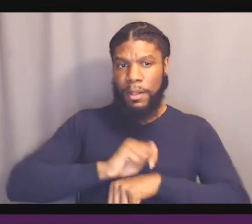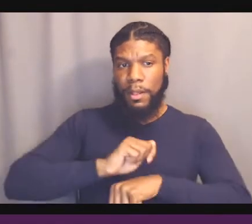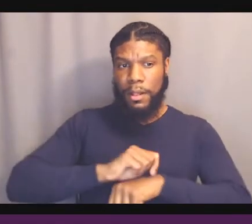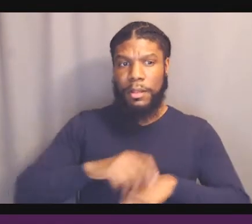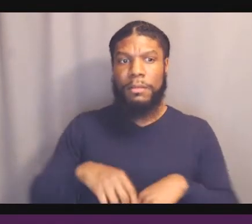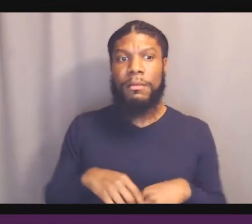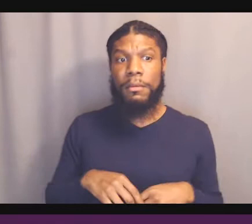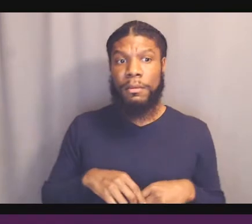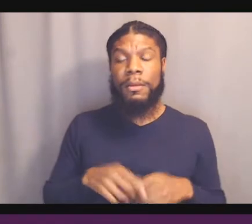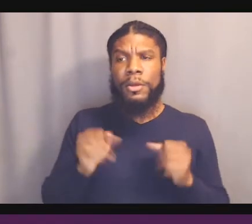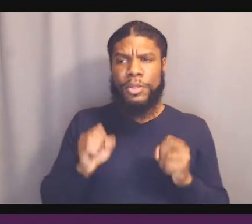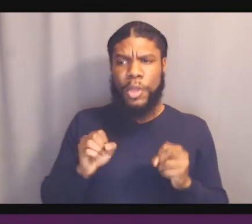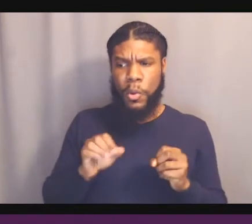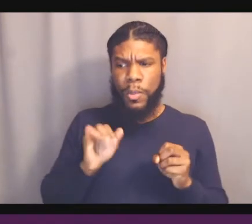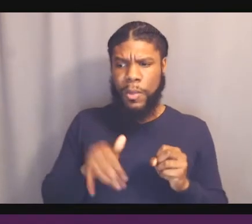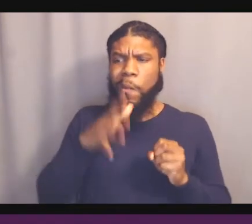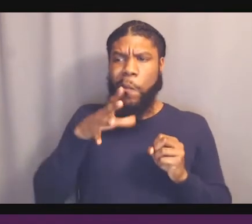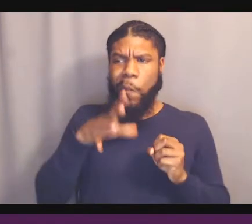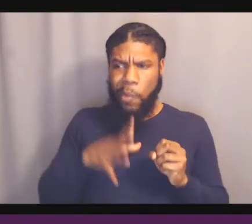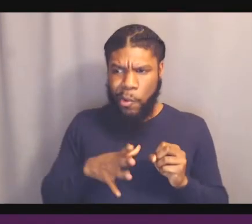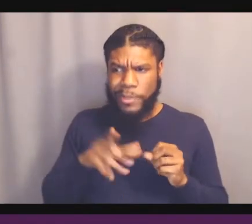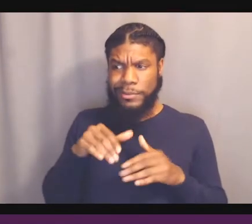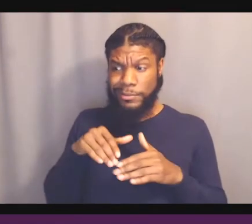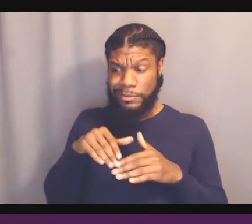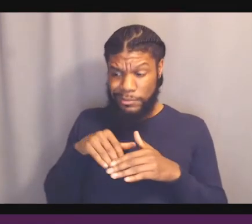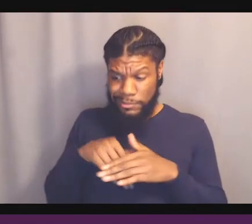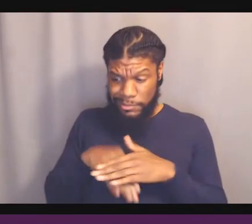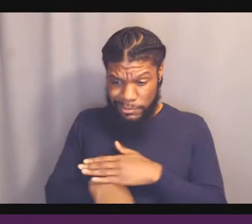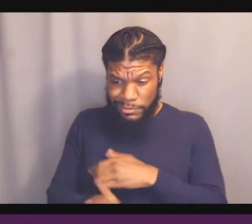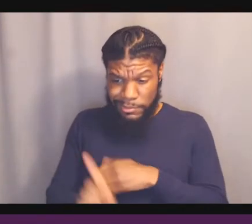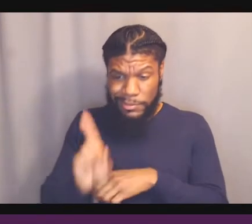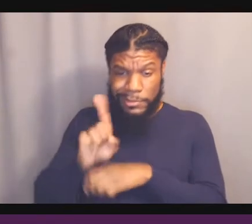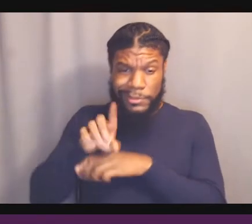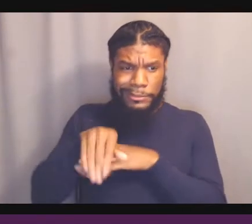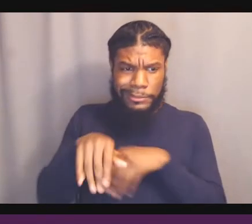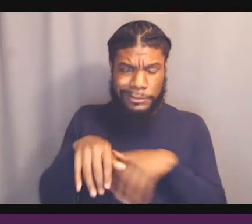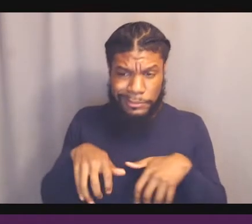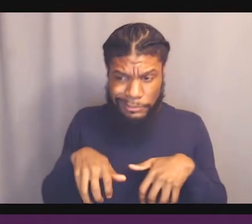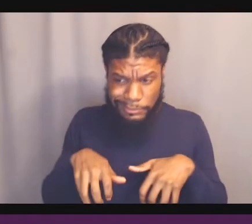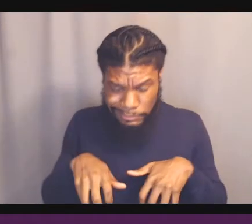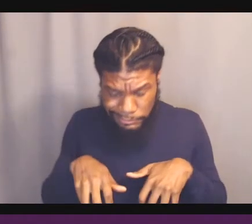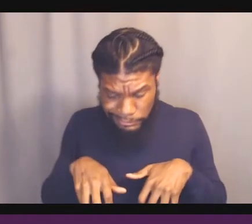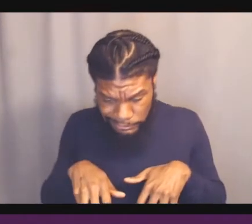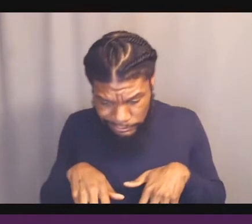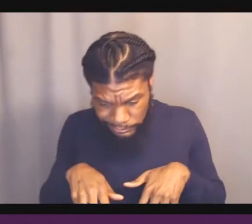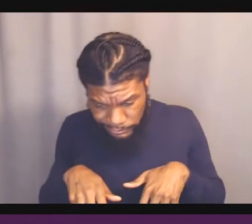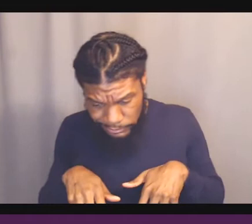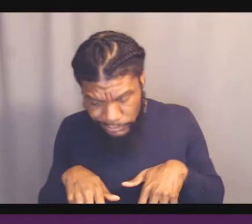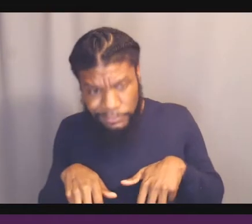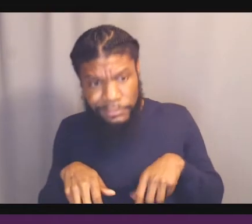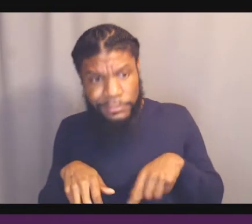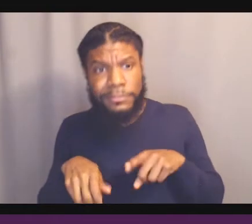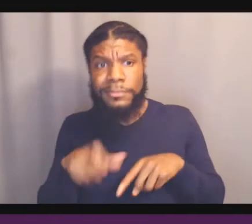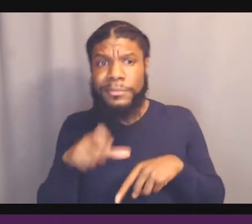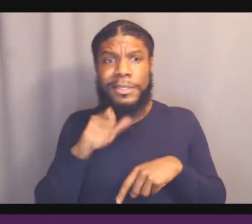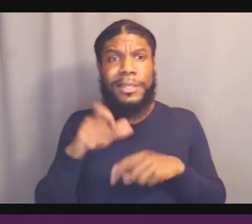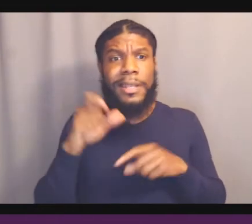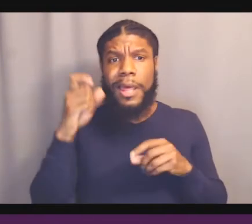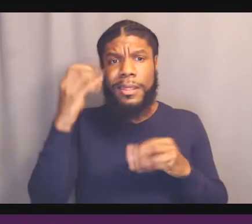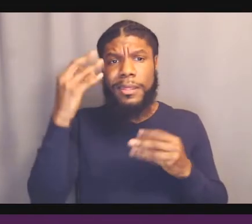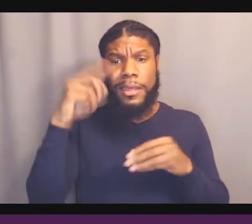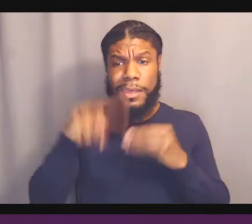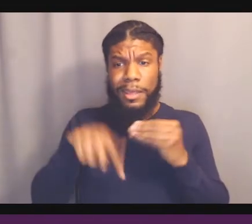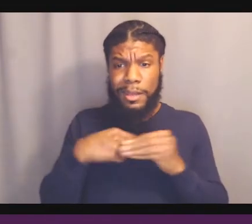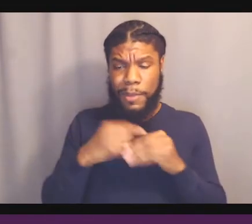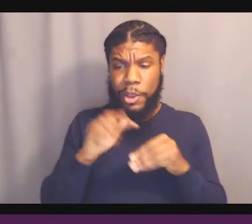over in the synagogue. She's not even thinking about being